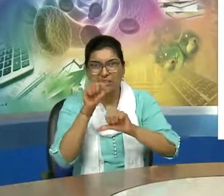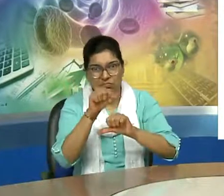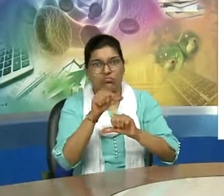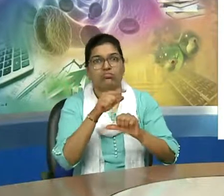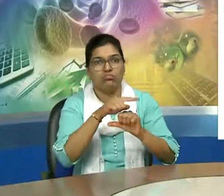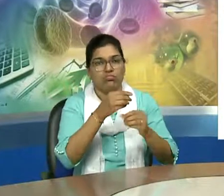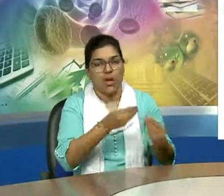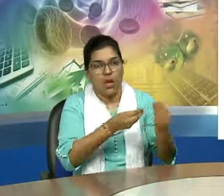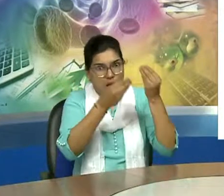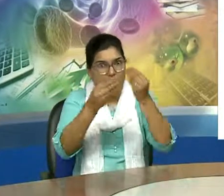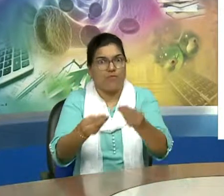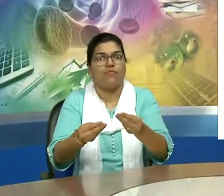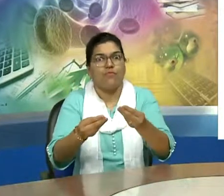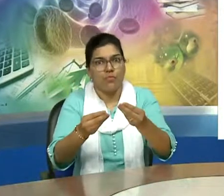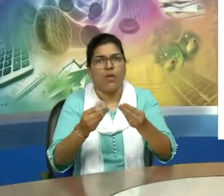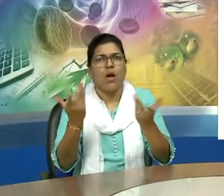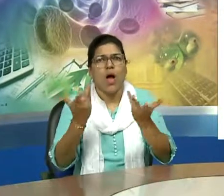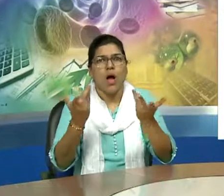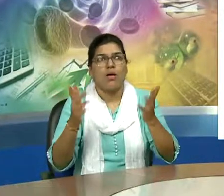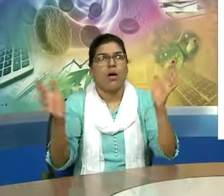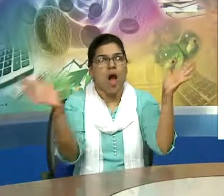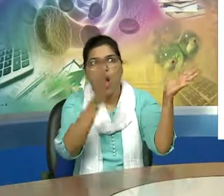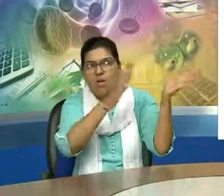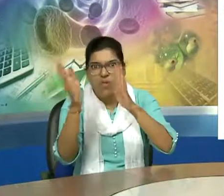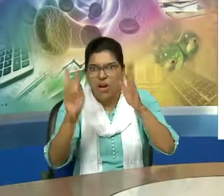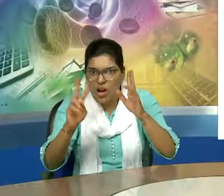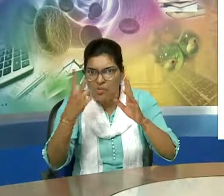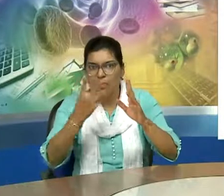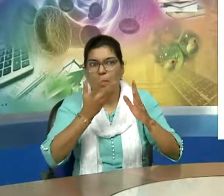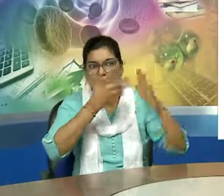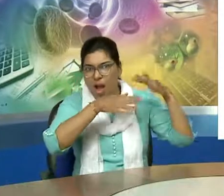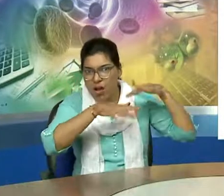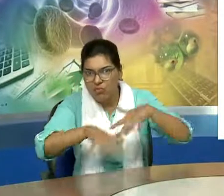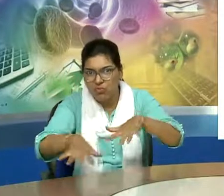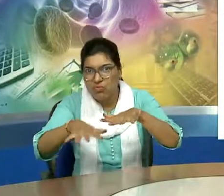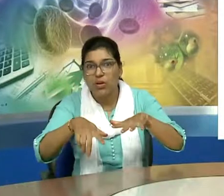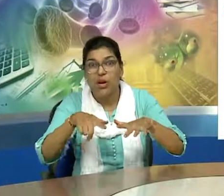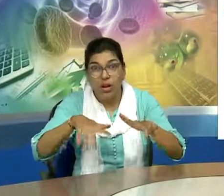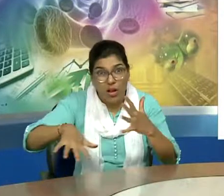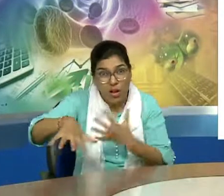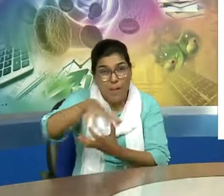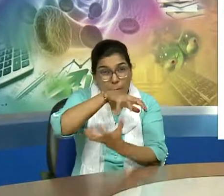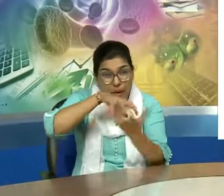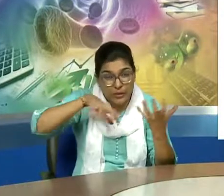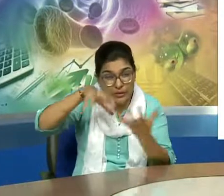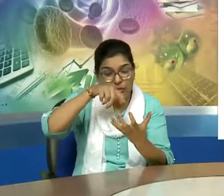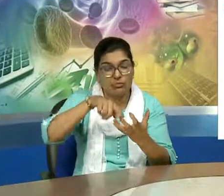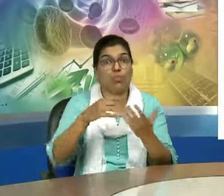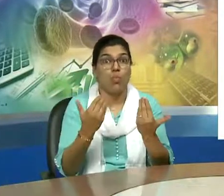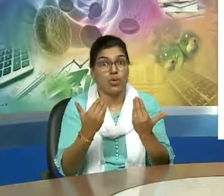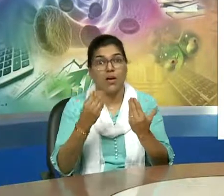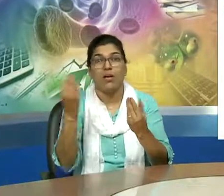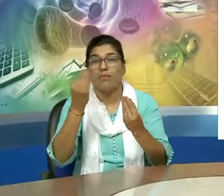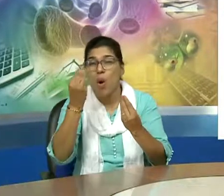phosphates are released by the action of aerobic bacteria